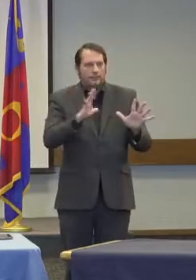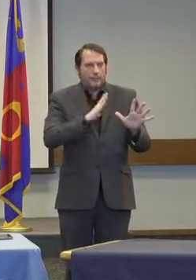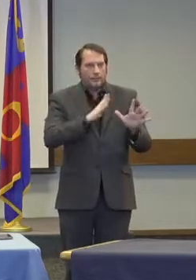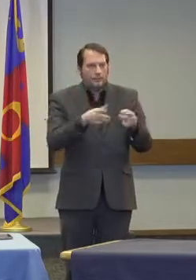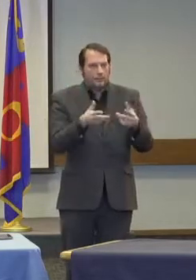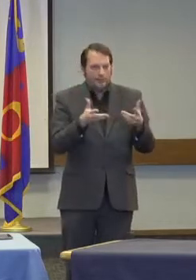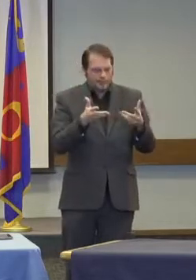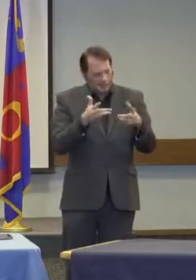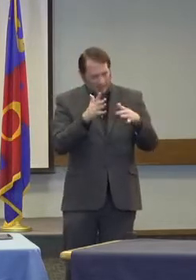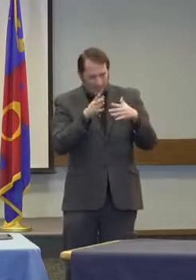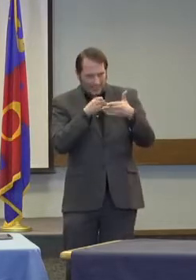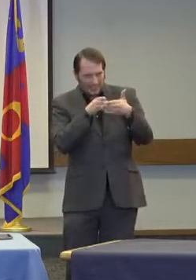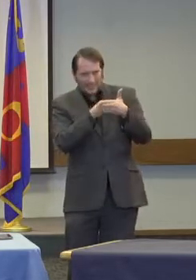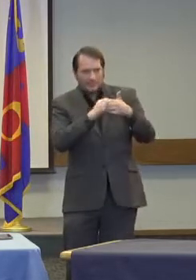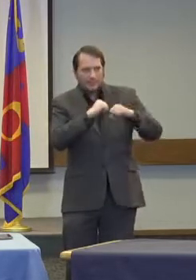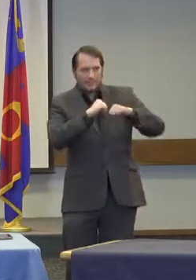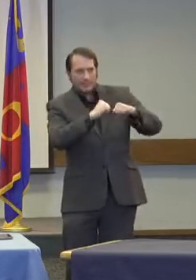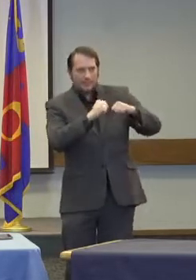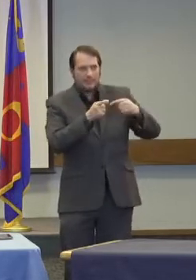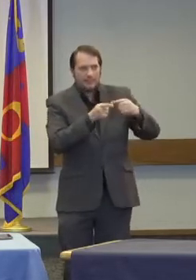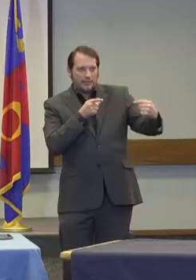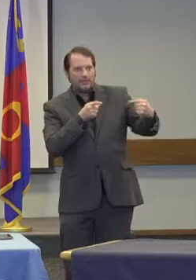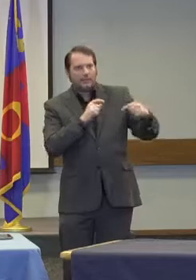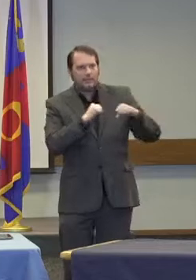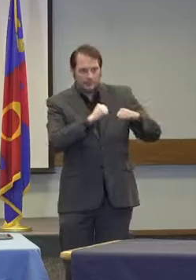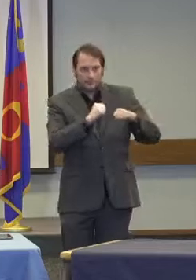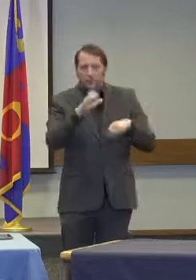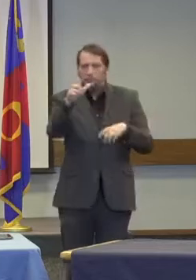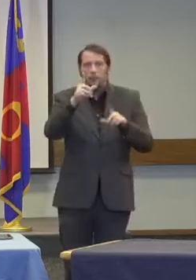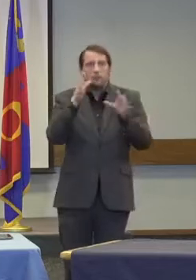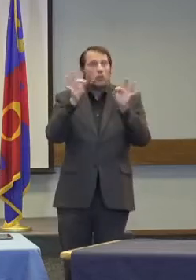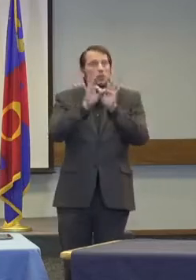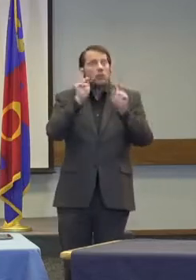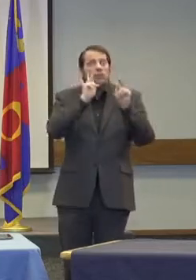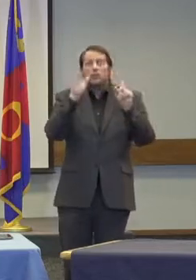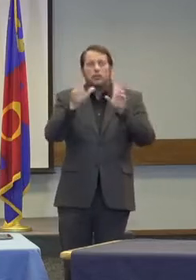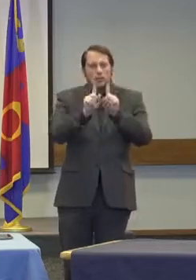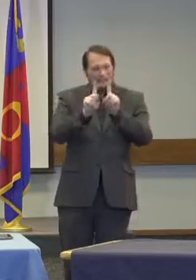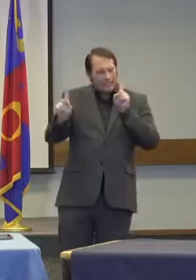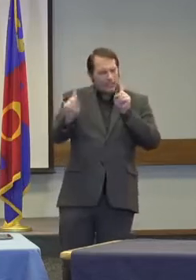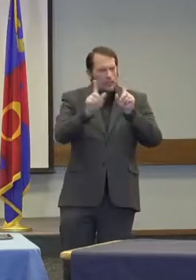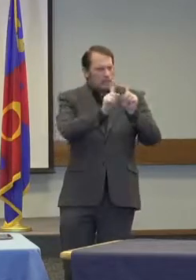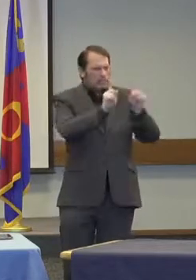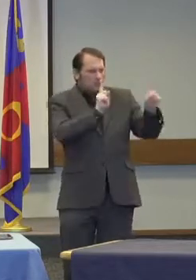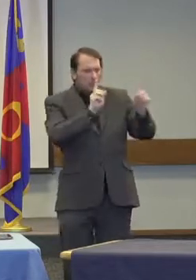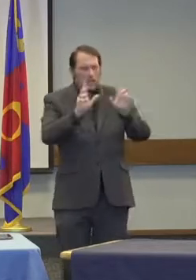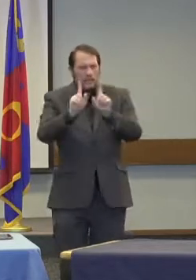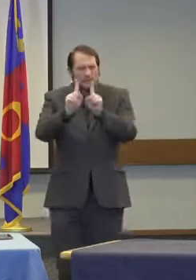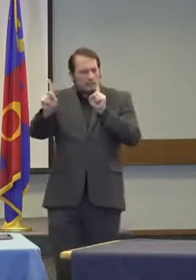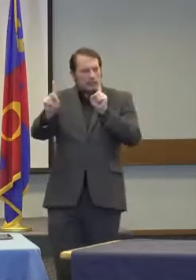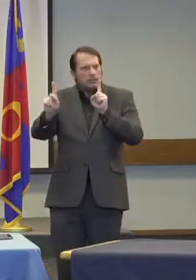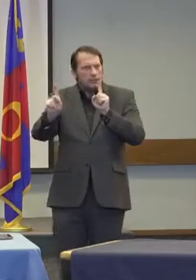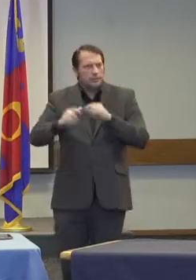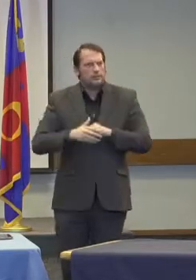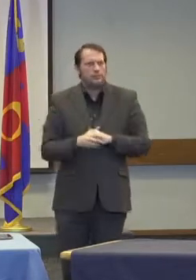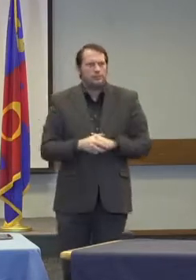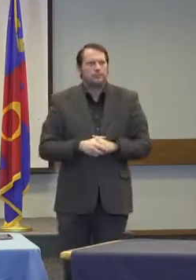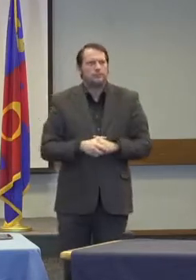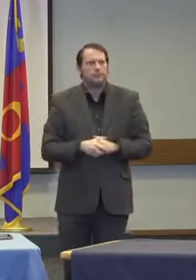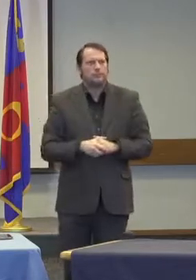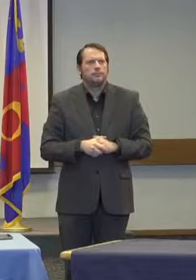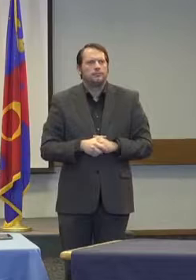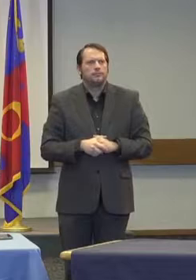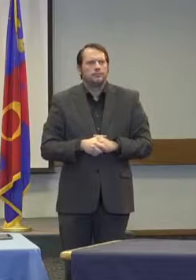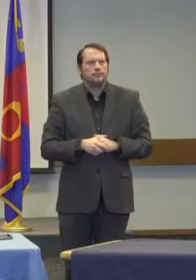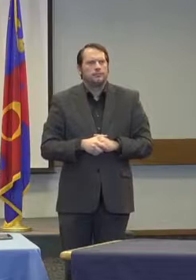about physical distancing. Social distancing, I think, was an unfortunate misnomer, because it sort of implies that you should be distant